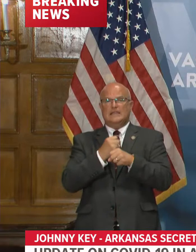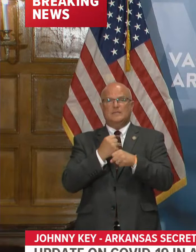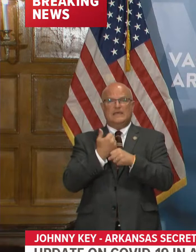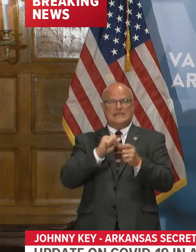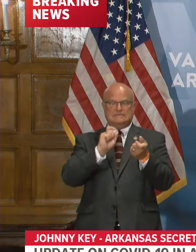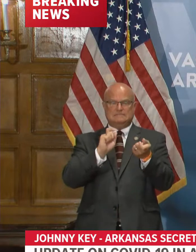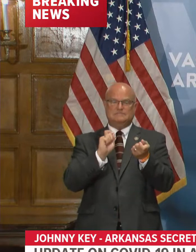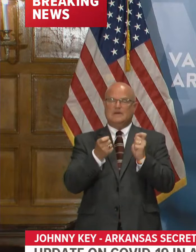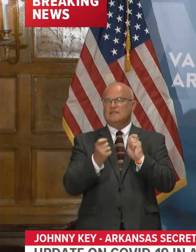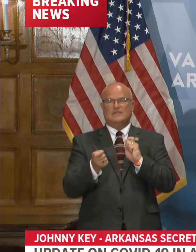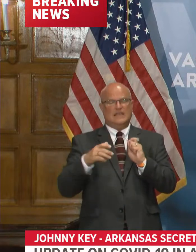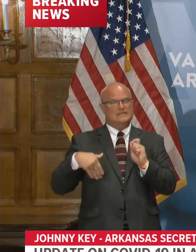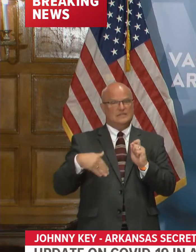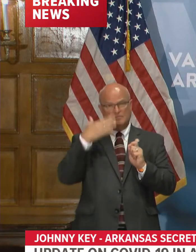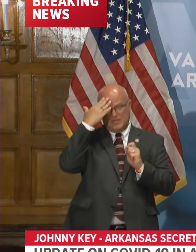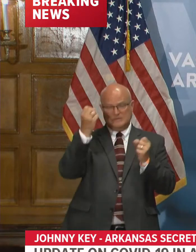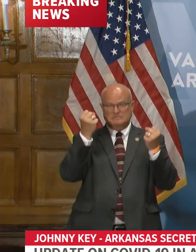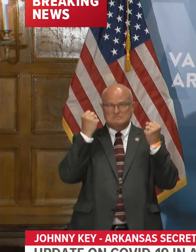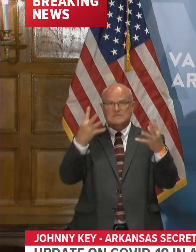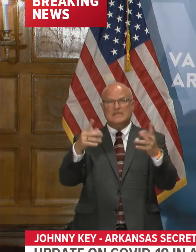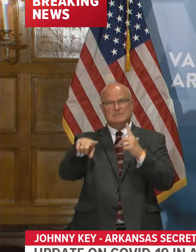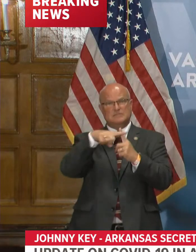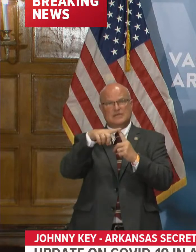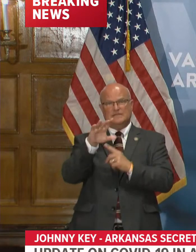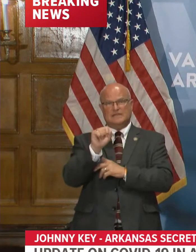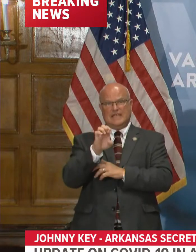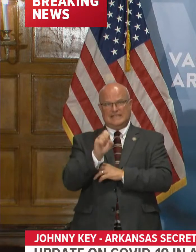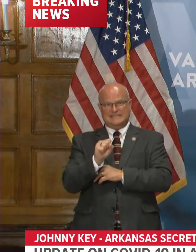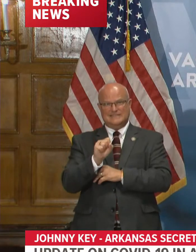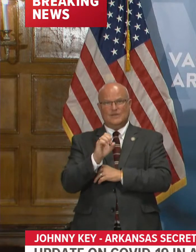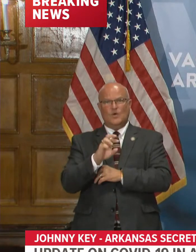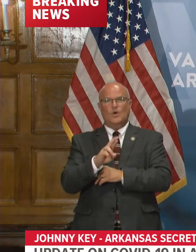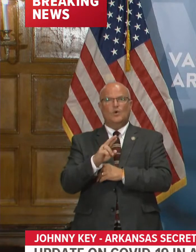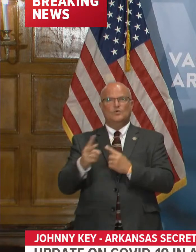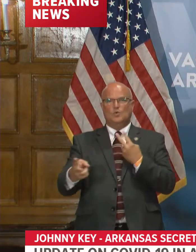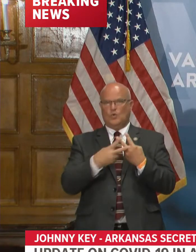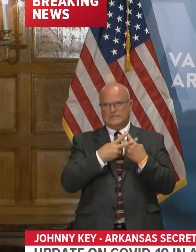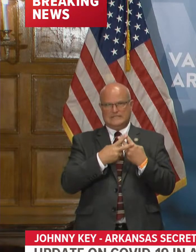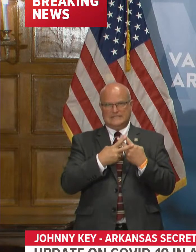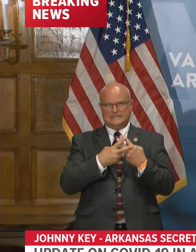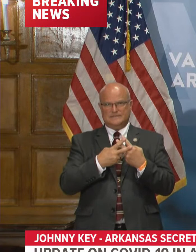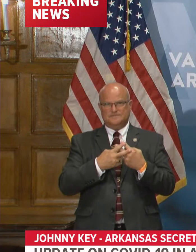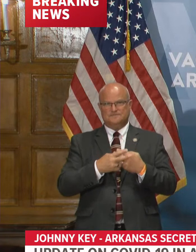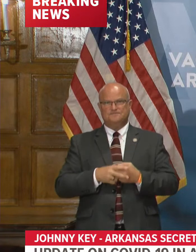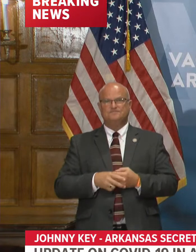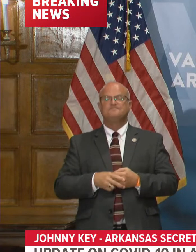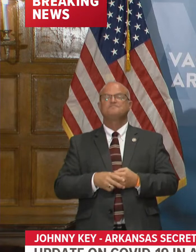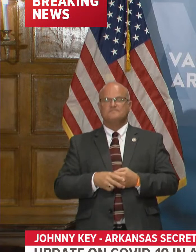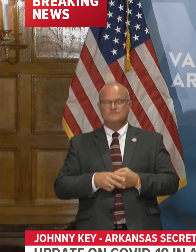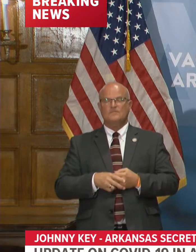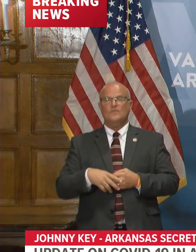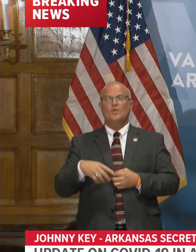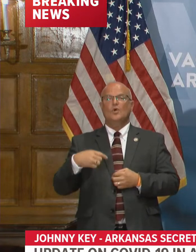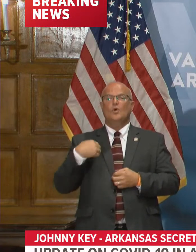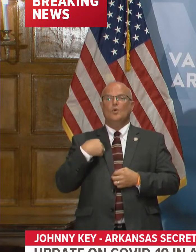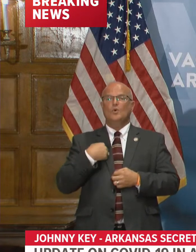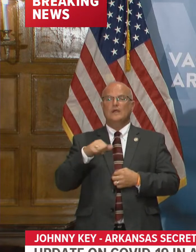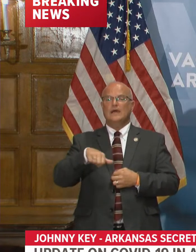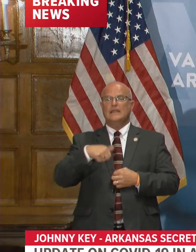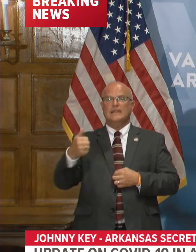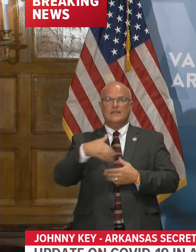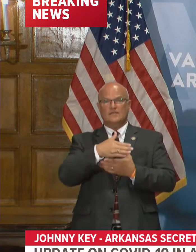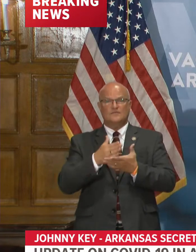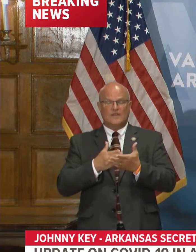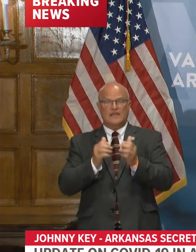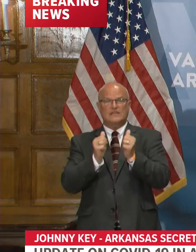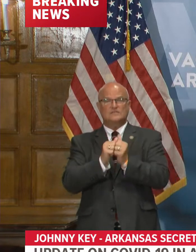any modifications due to a large number of positive cases or due to quarantines. We are about to enter another phase